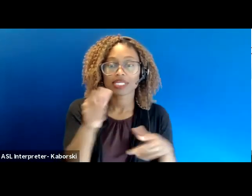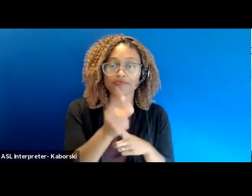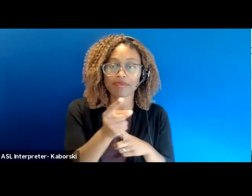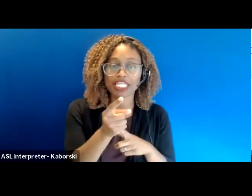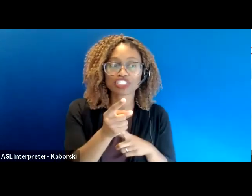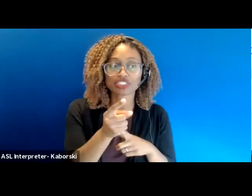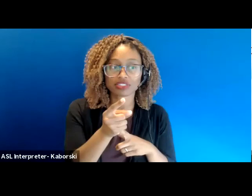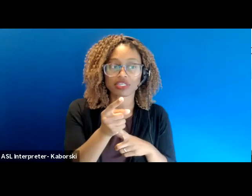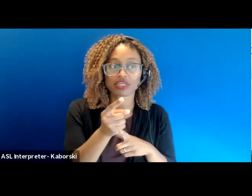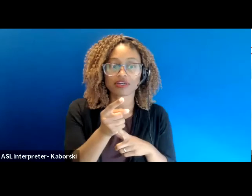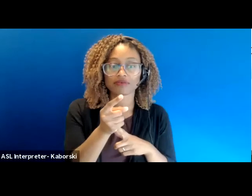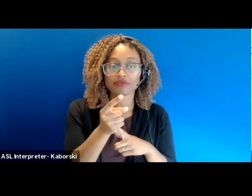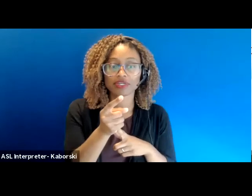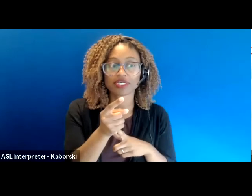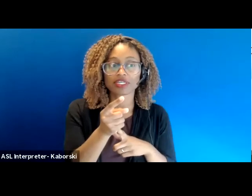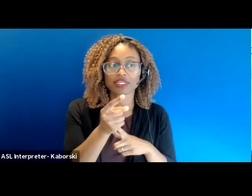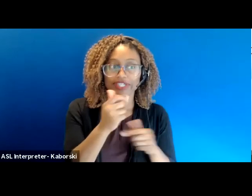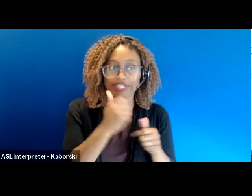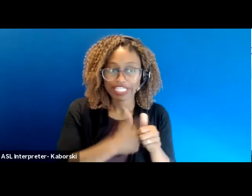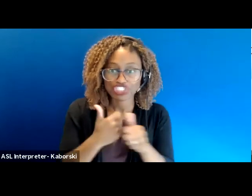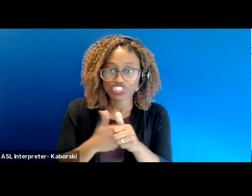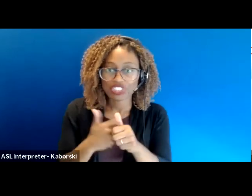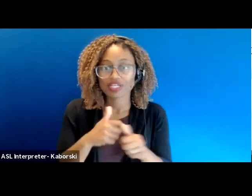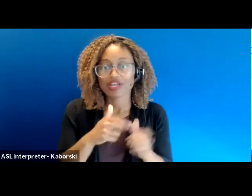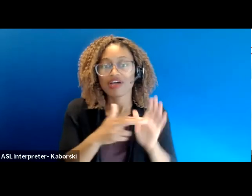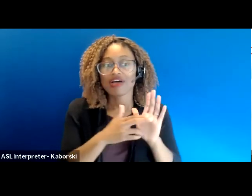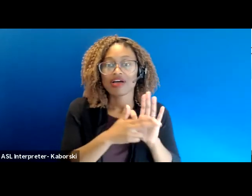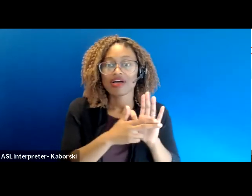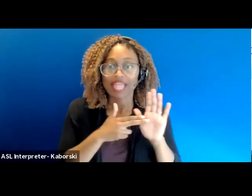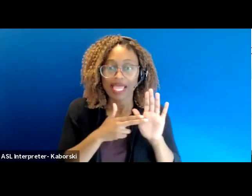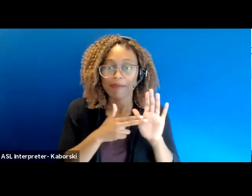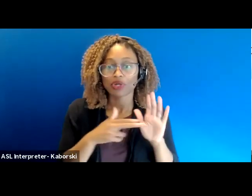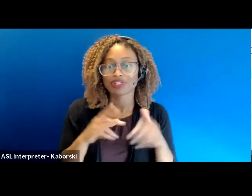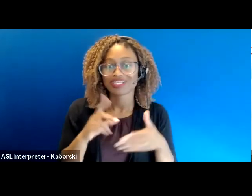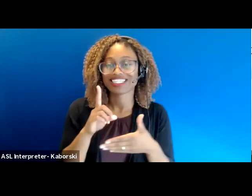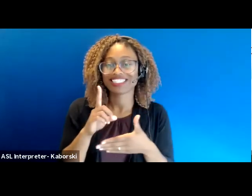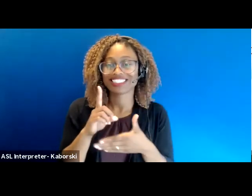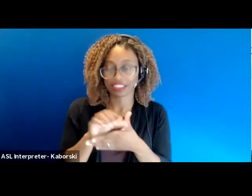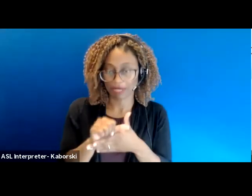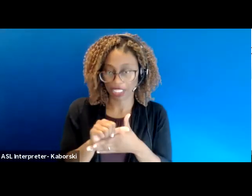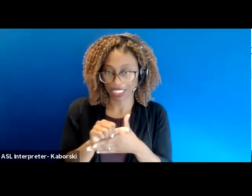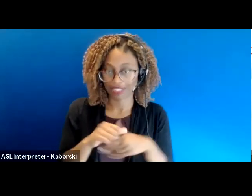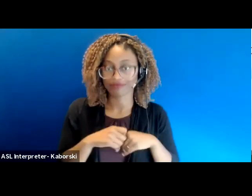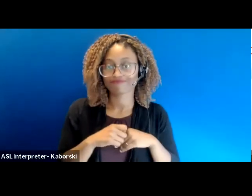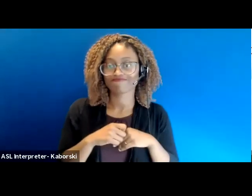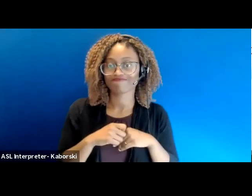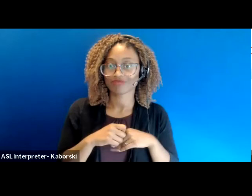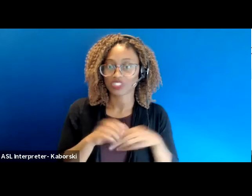each, as they call, labeled disability to tell what it was.